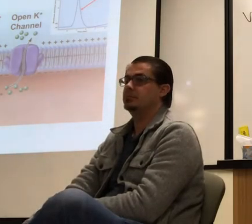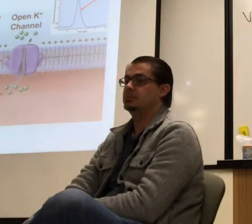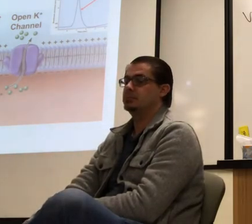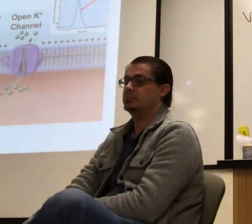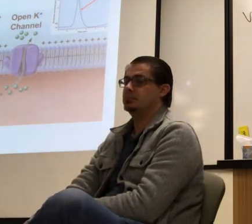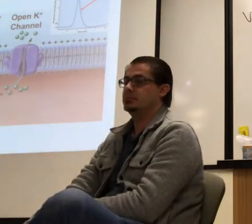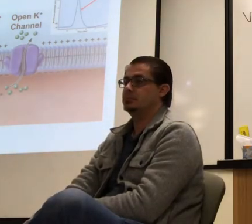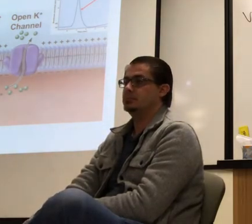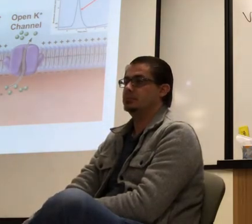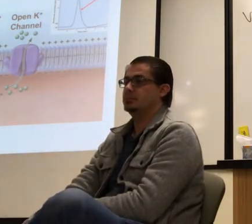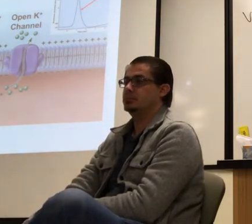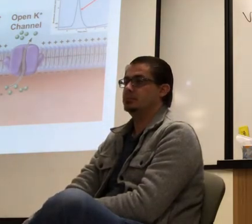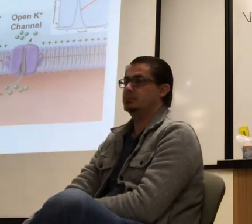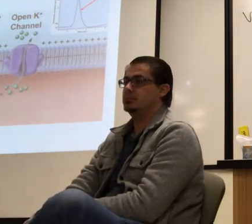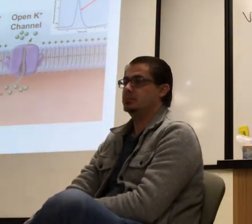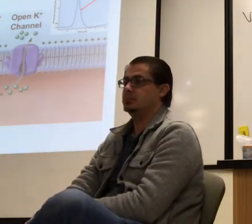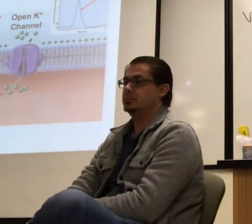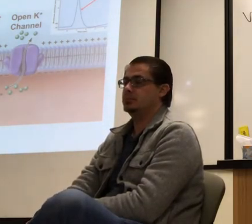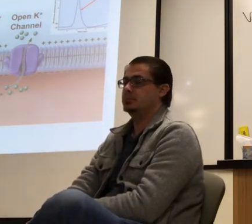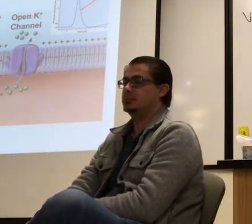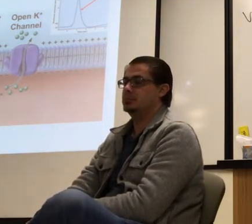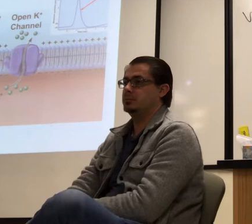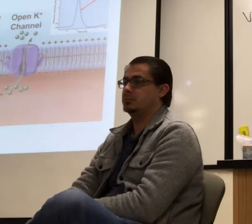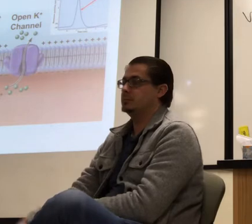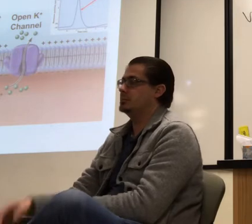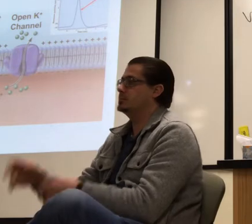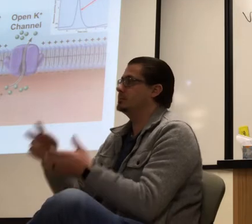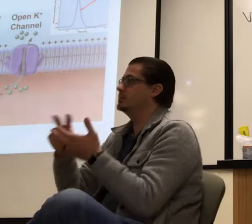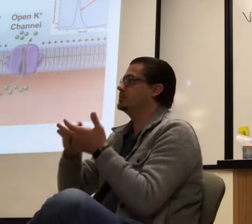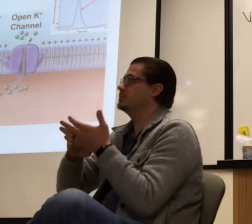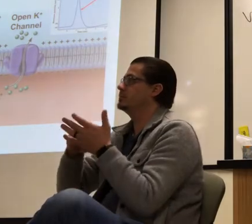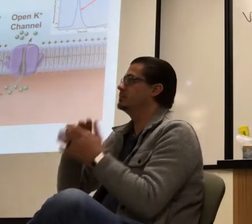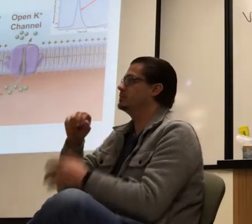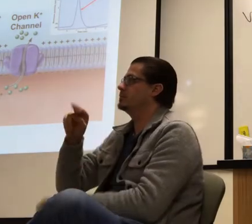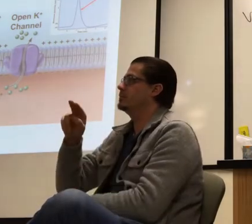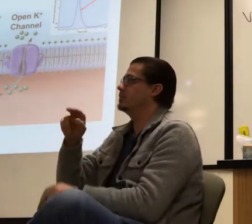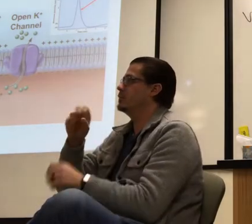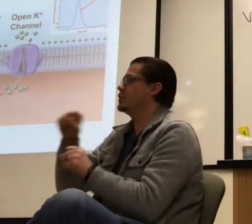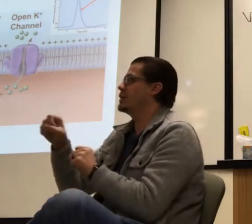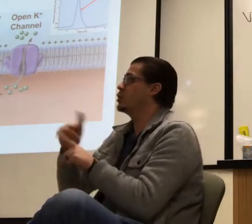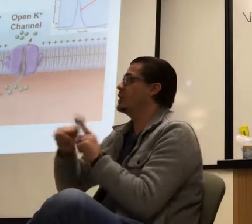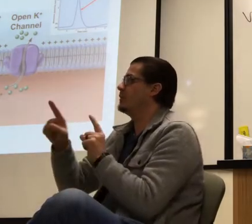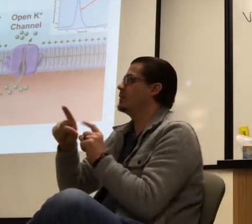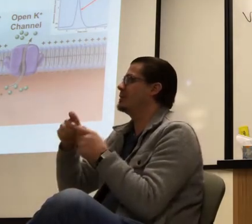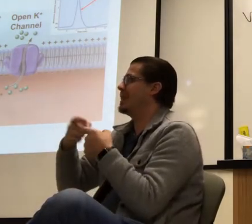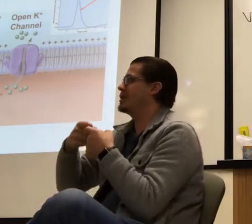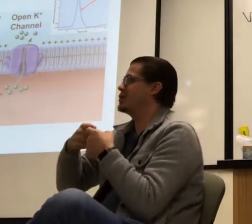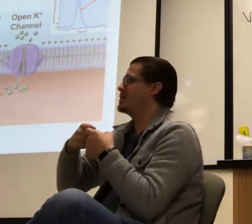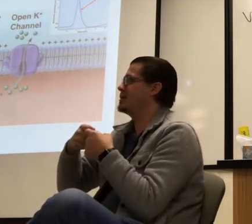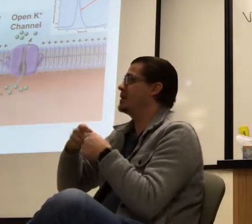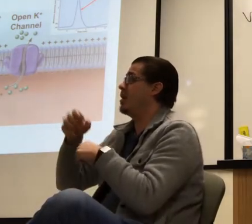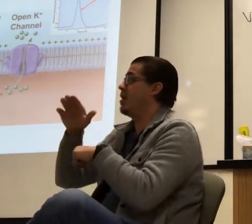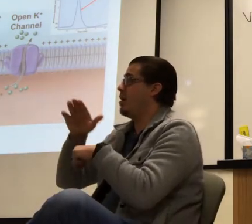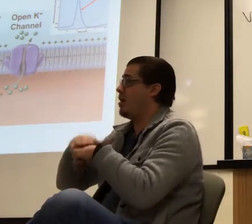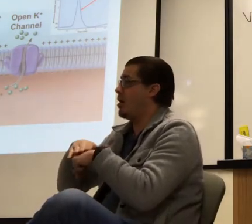that's a neurophys term, that means it's electricity. It's the potential difference across,